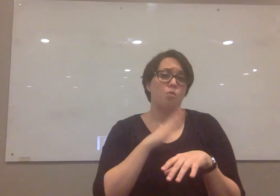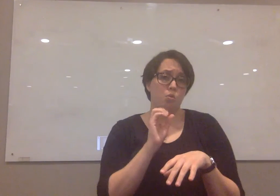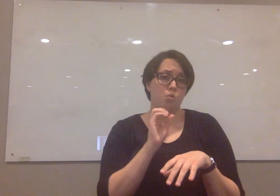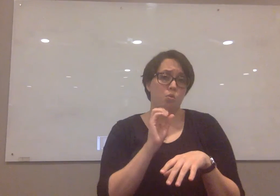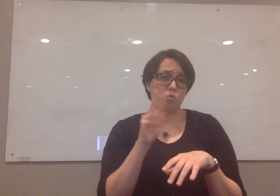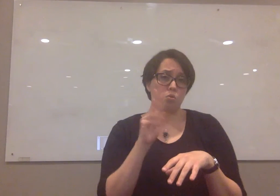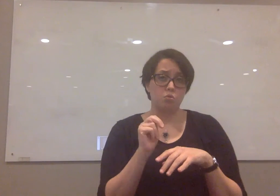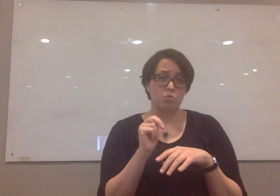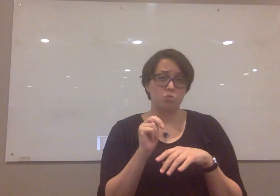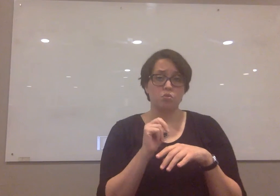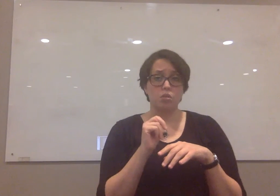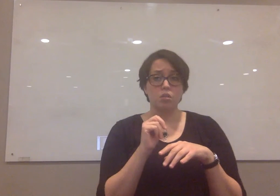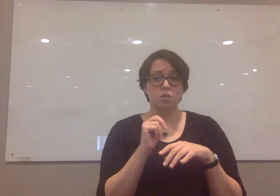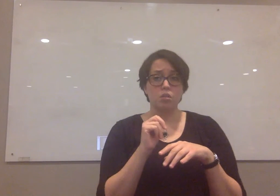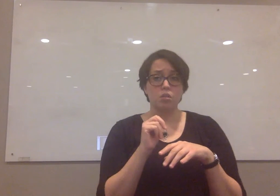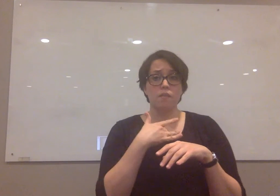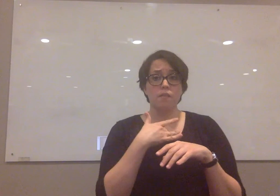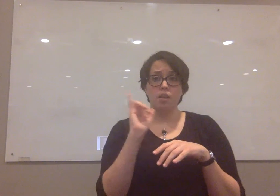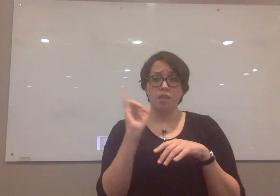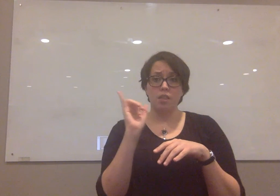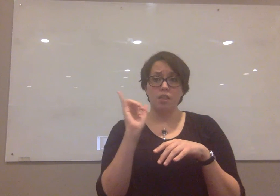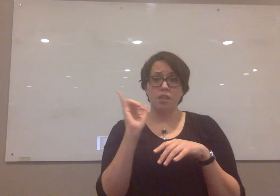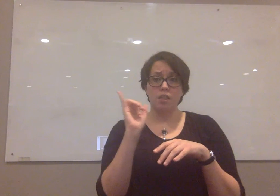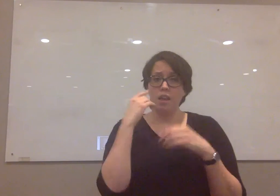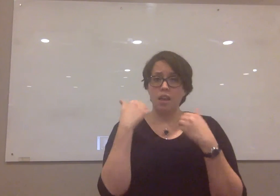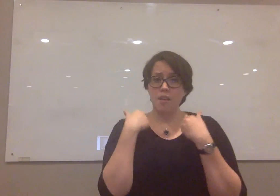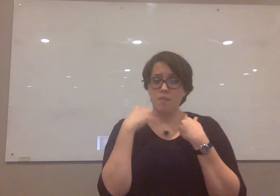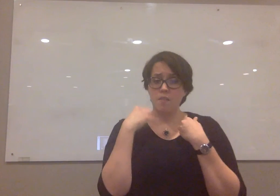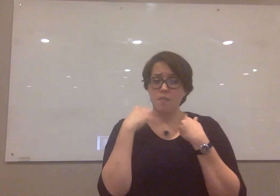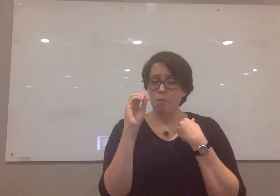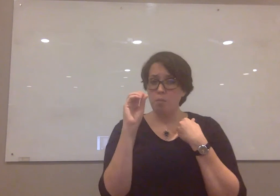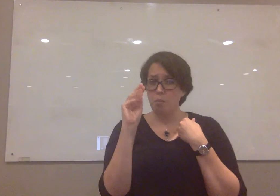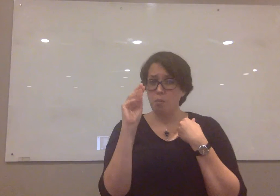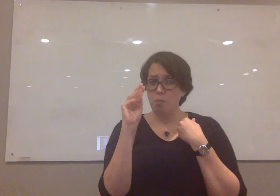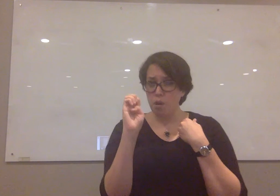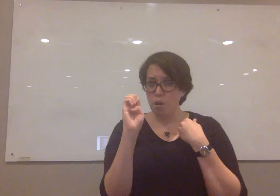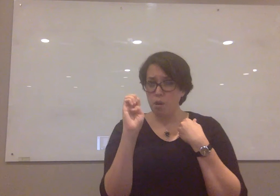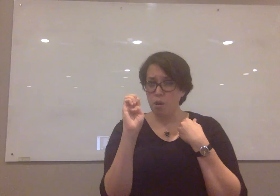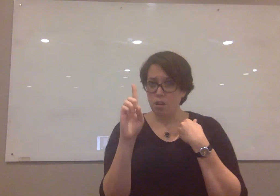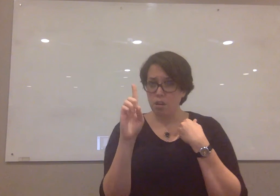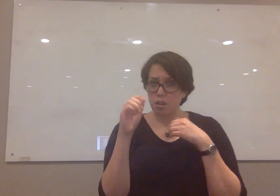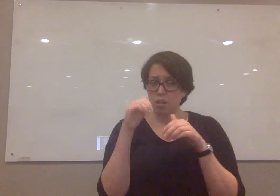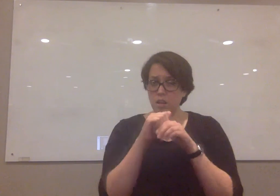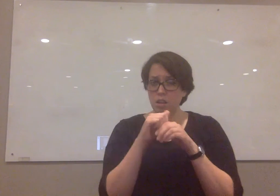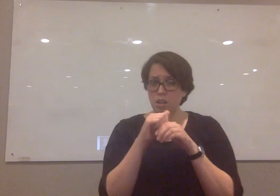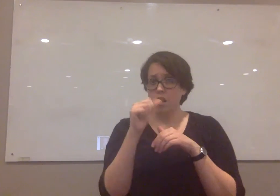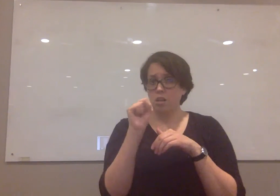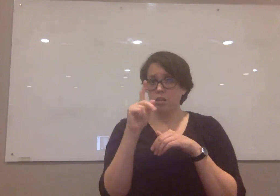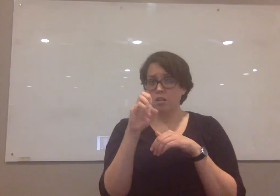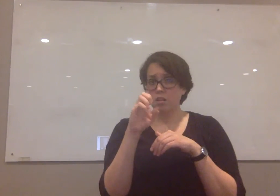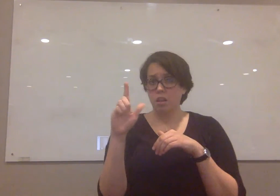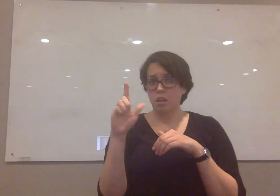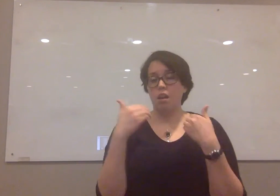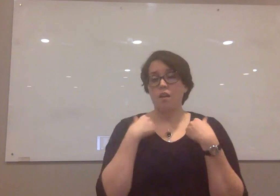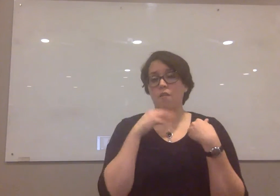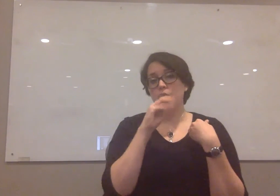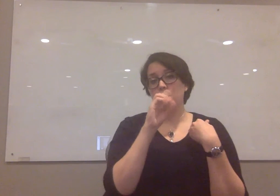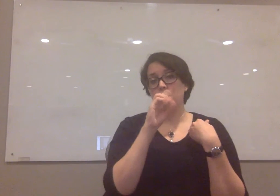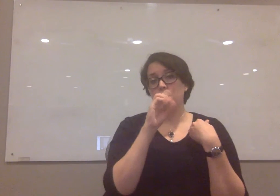So- I kind of feel like I think there's a monad for that Yeah, in Haskell. there's like a monad for everything. Yeah. Is it a monad